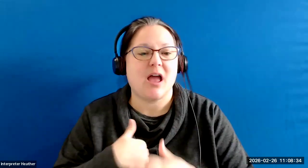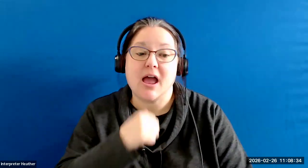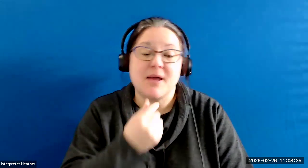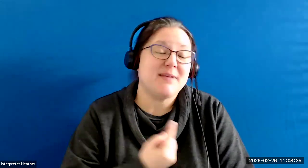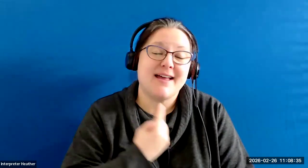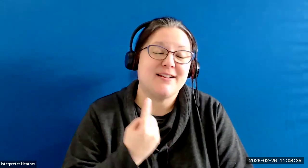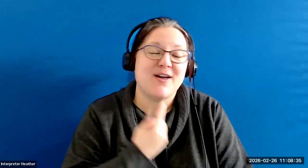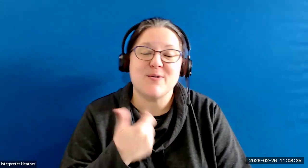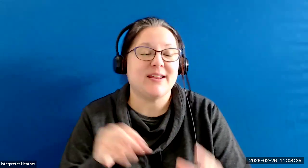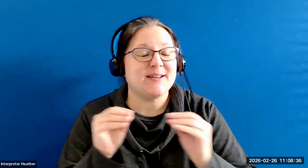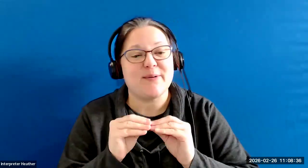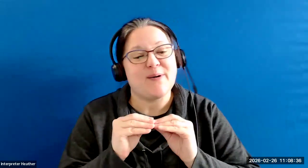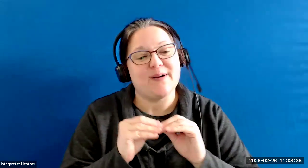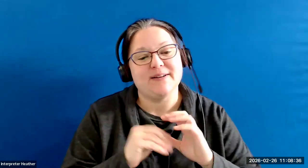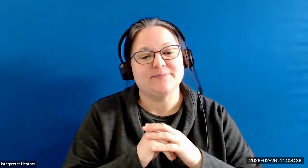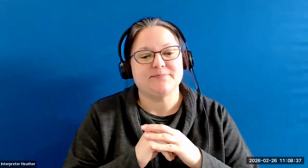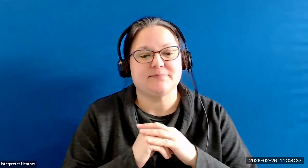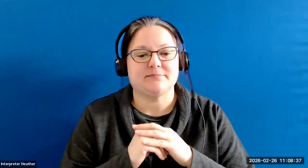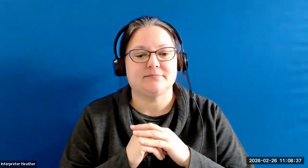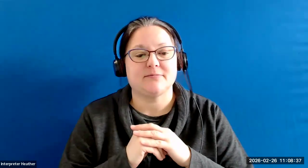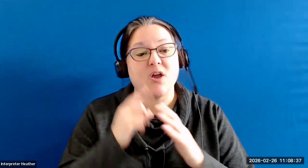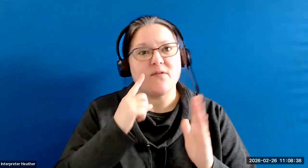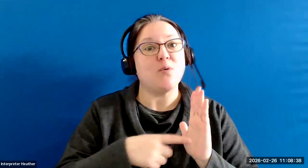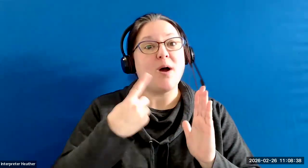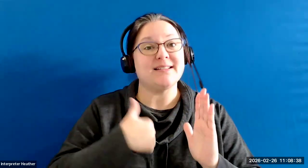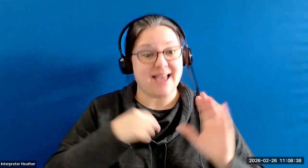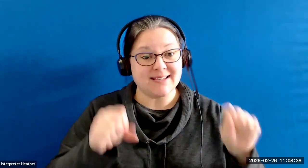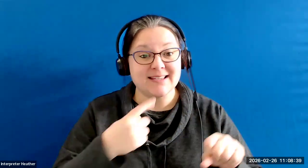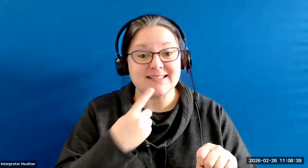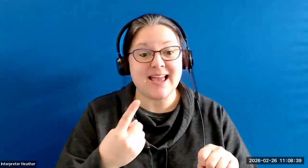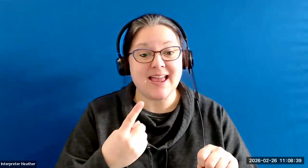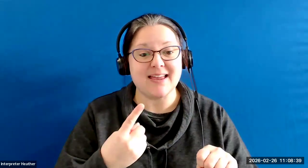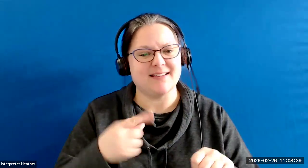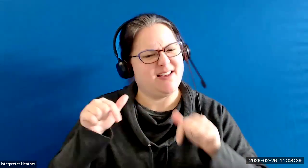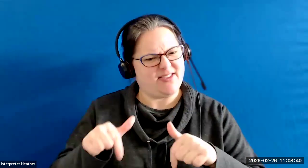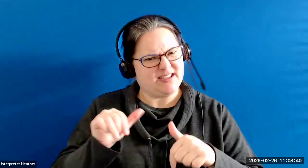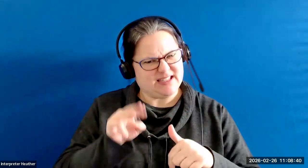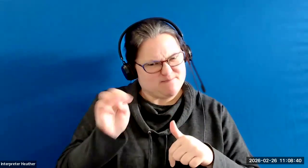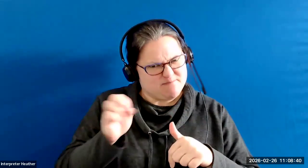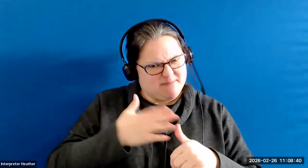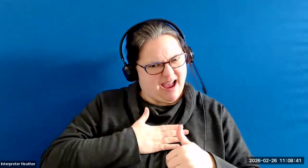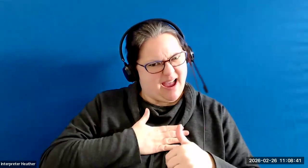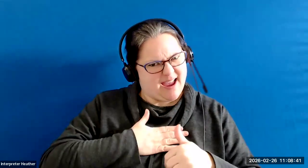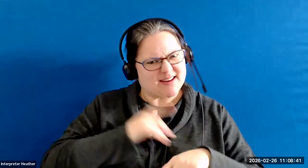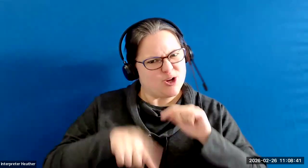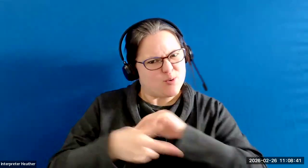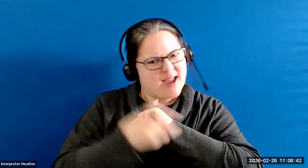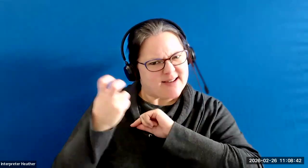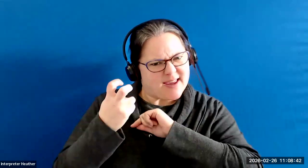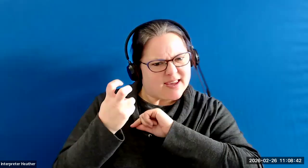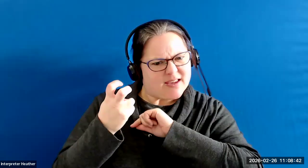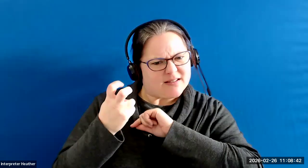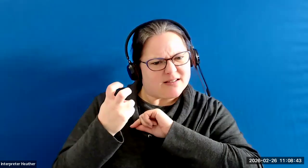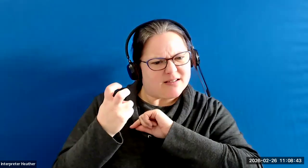alone anymore. For once I can see this is you can take